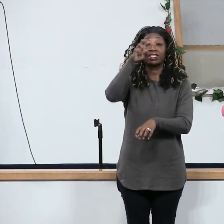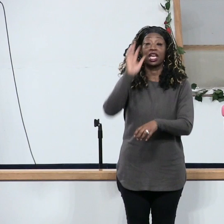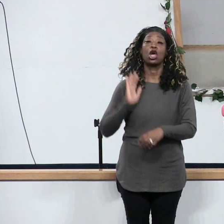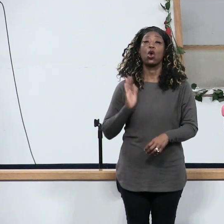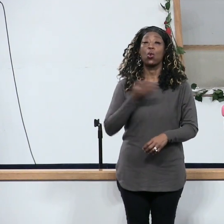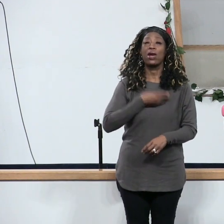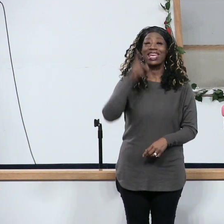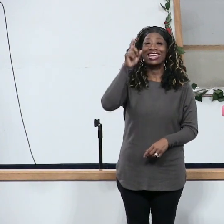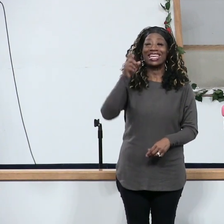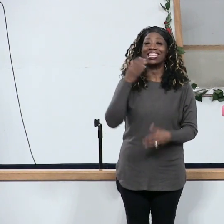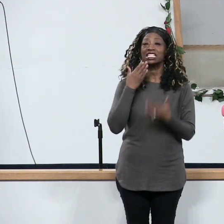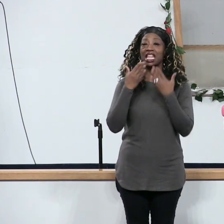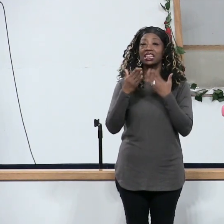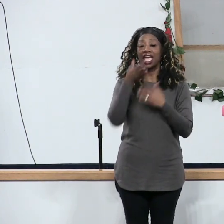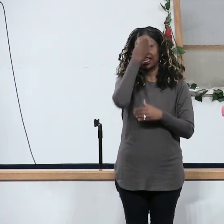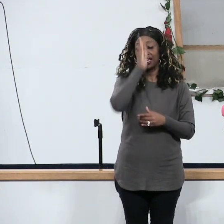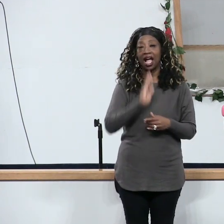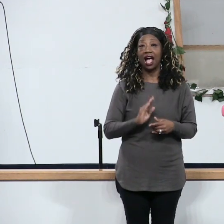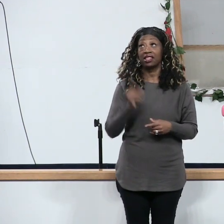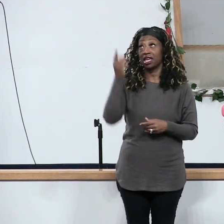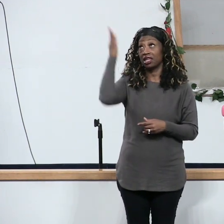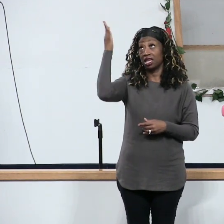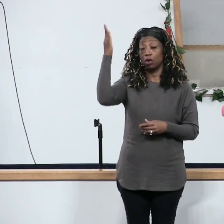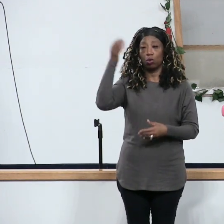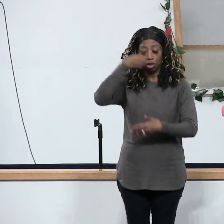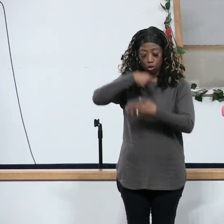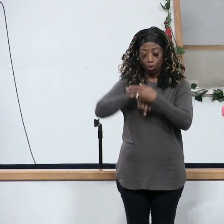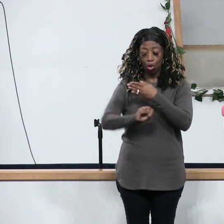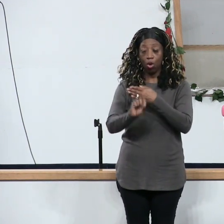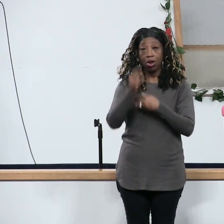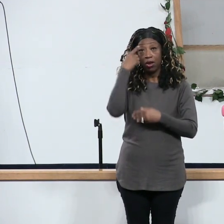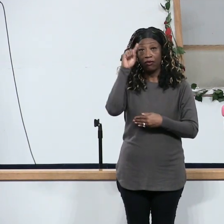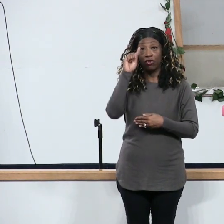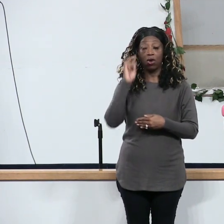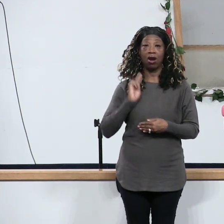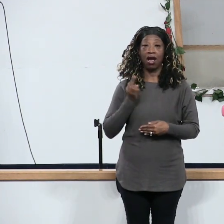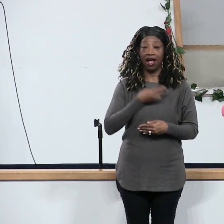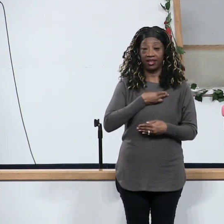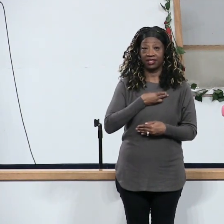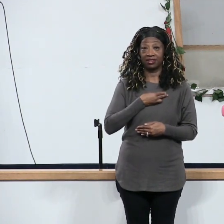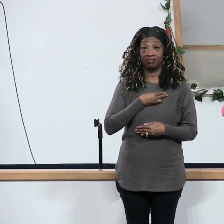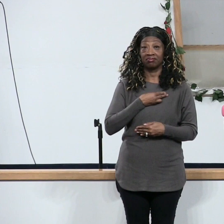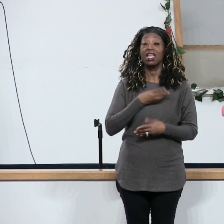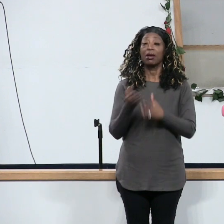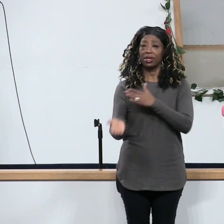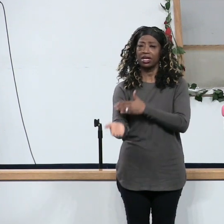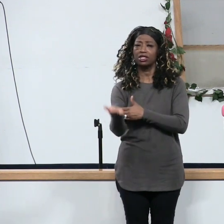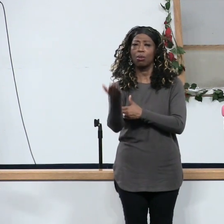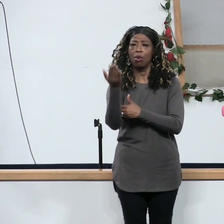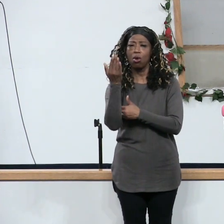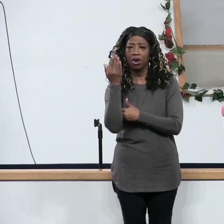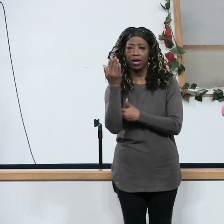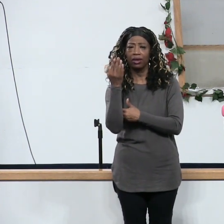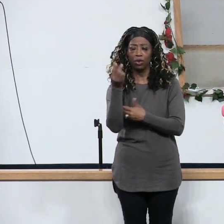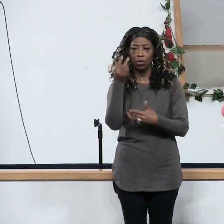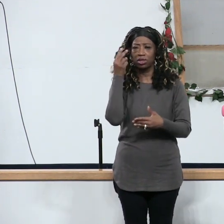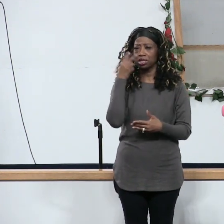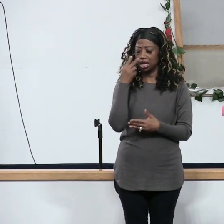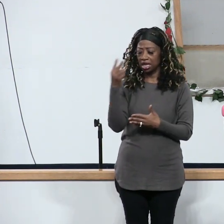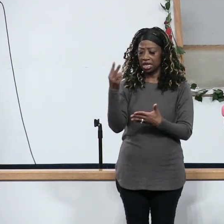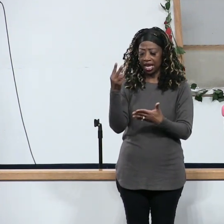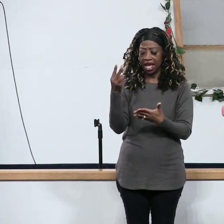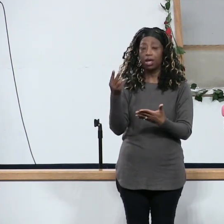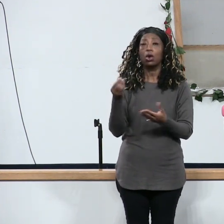thank God that he was born for us. But this morning, we're taking some time to look at when